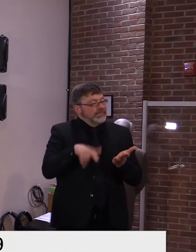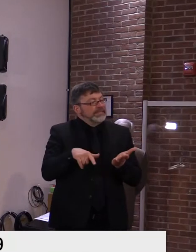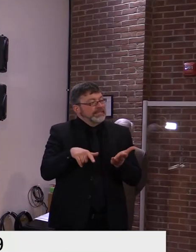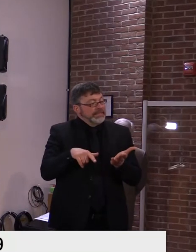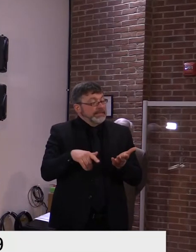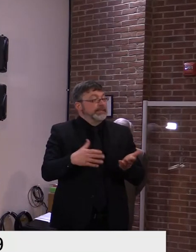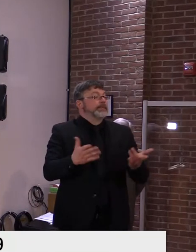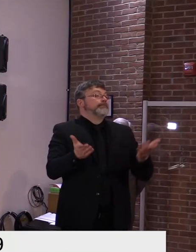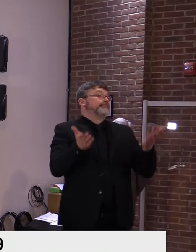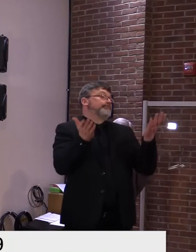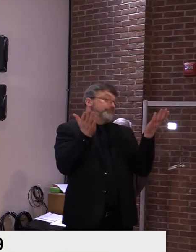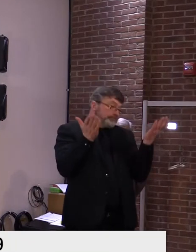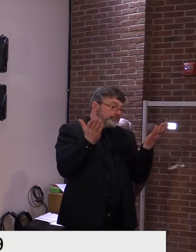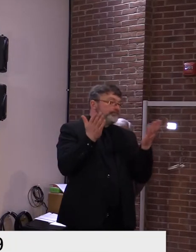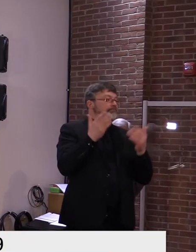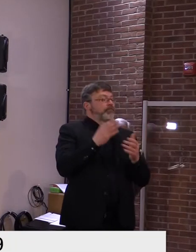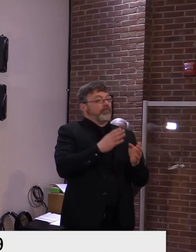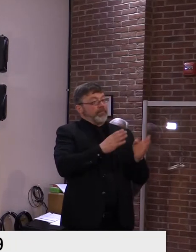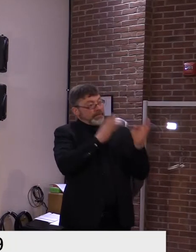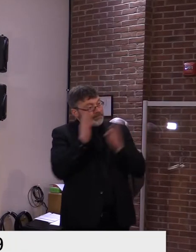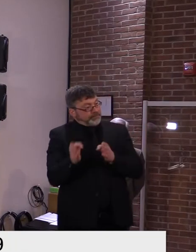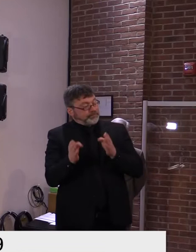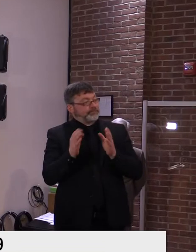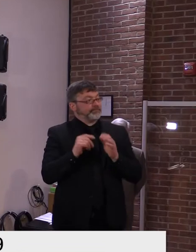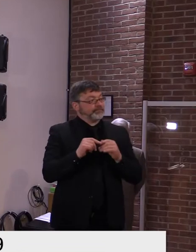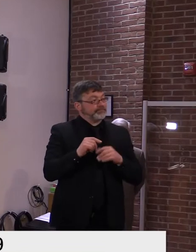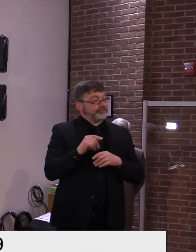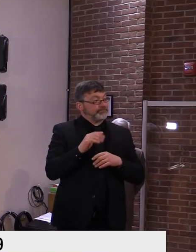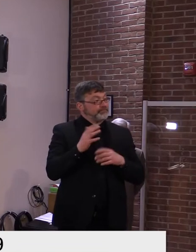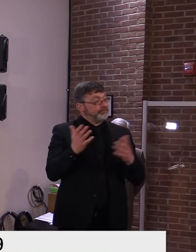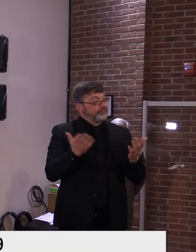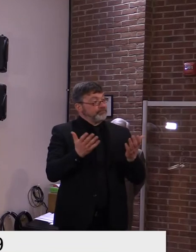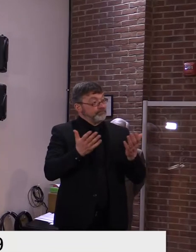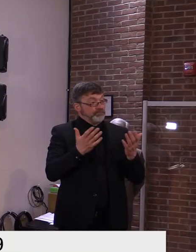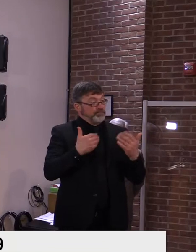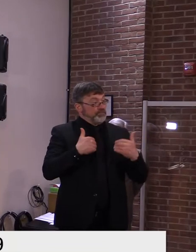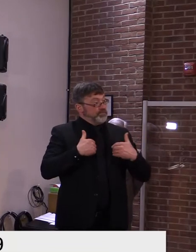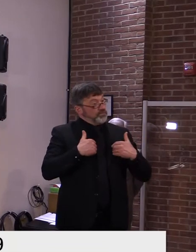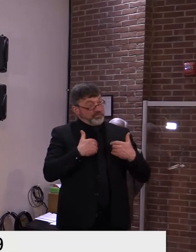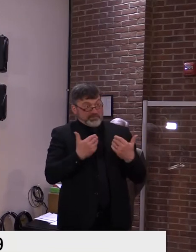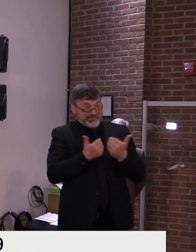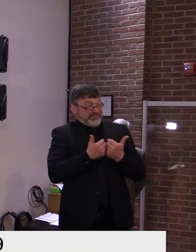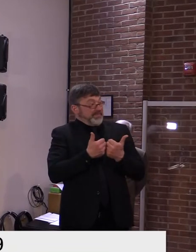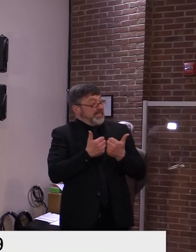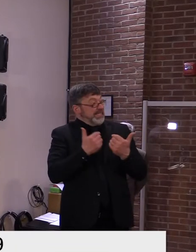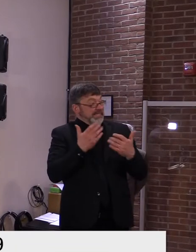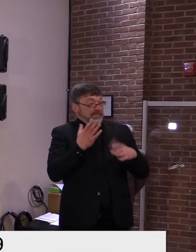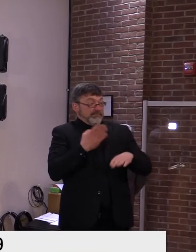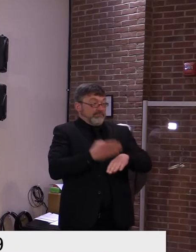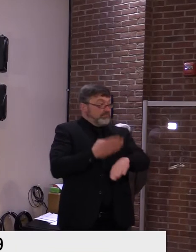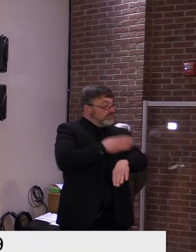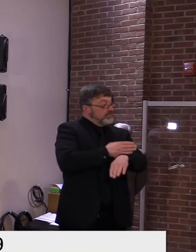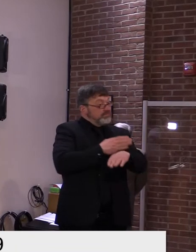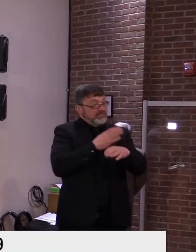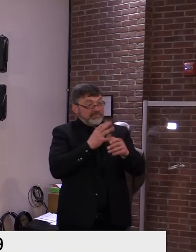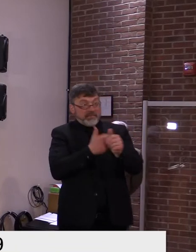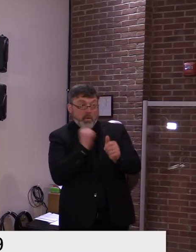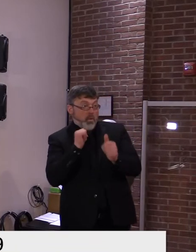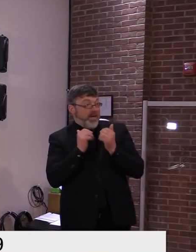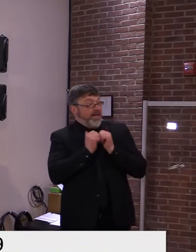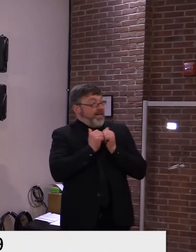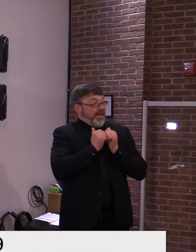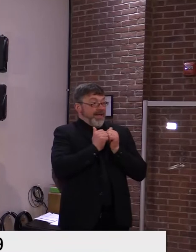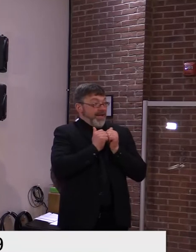is that the best way a person can avoid an opioid overdose death, if they're going to continue to use